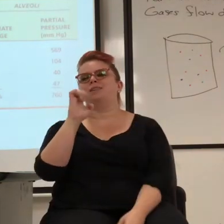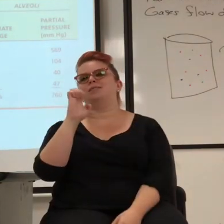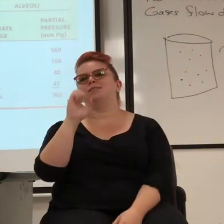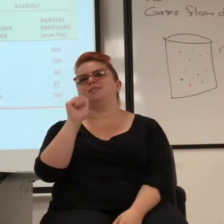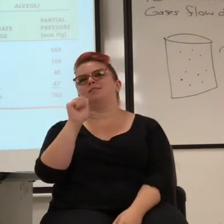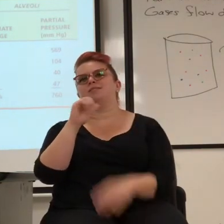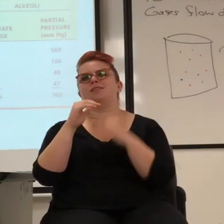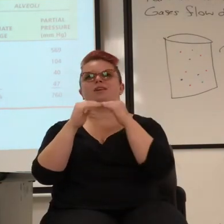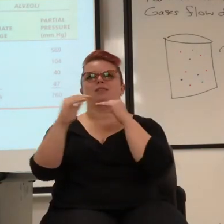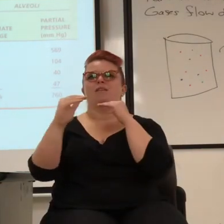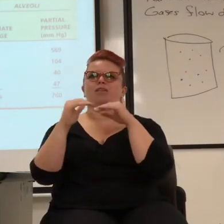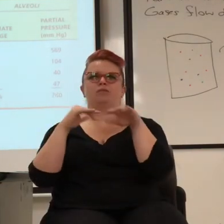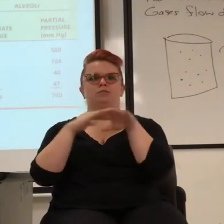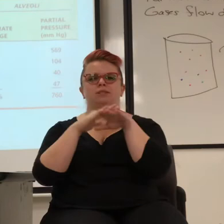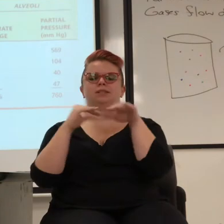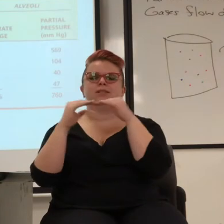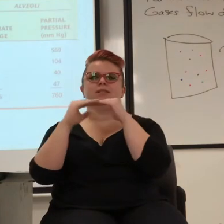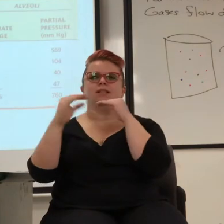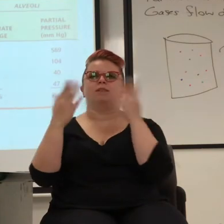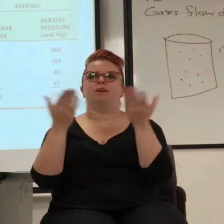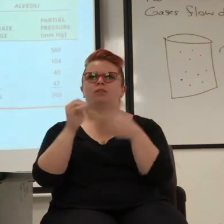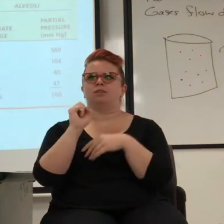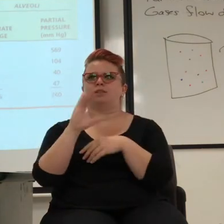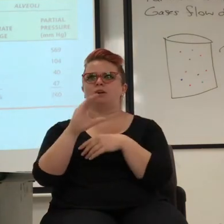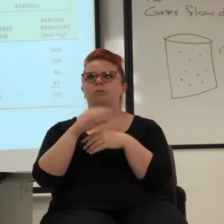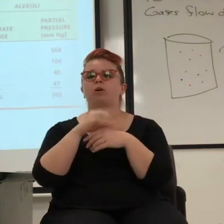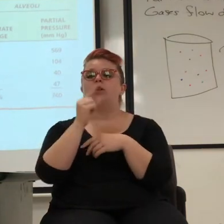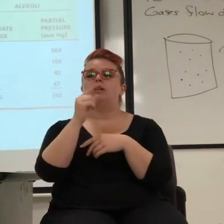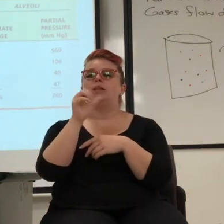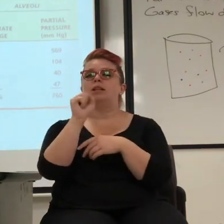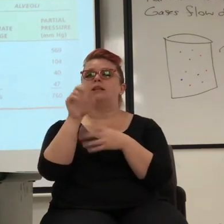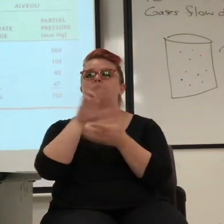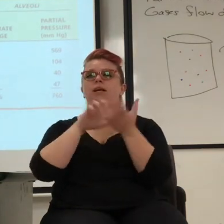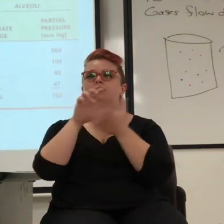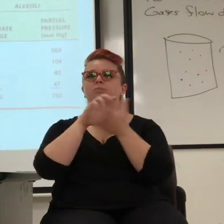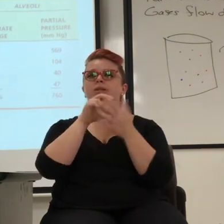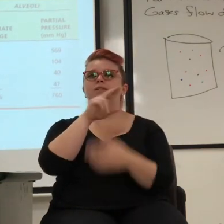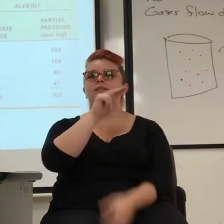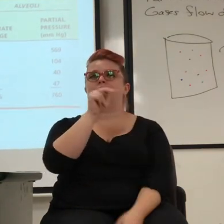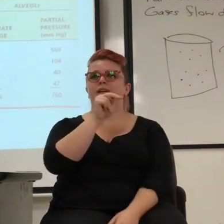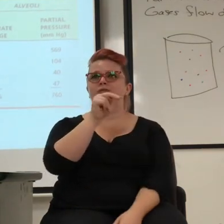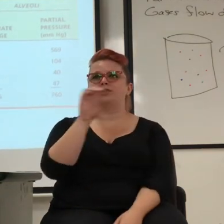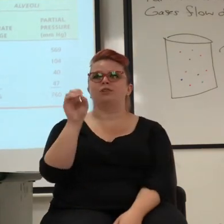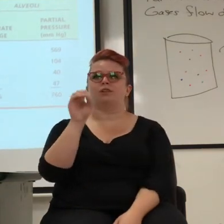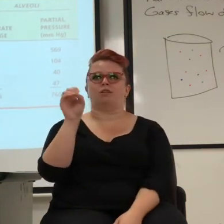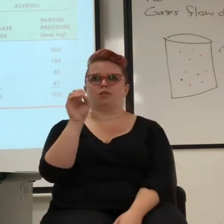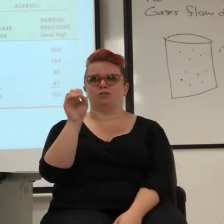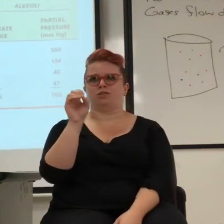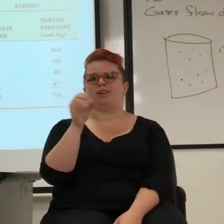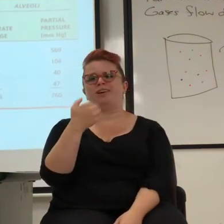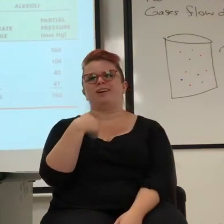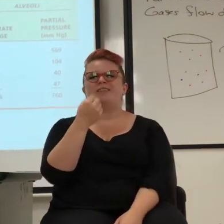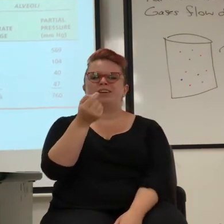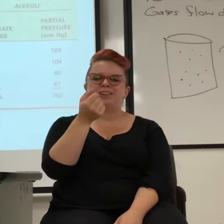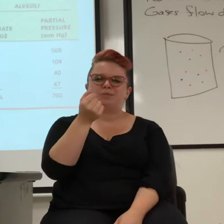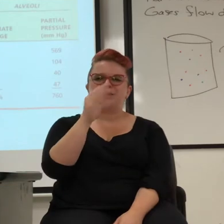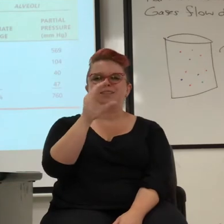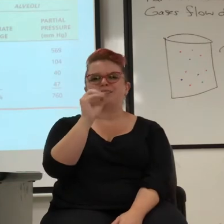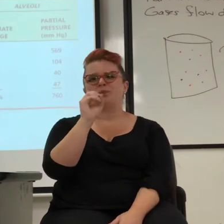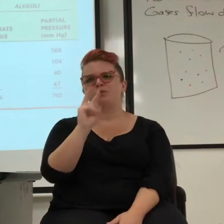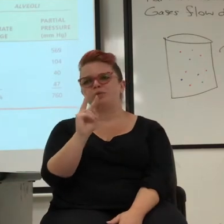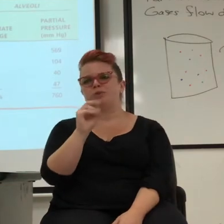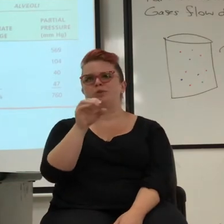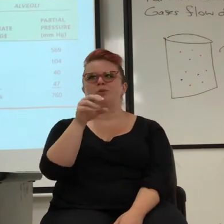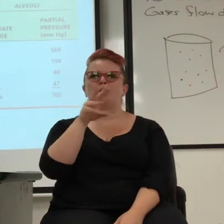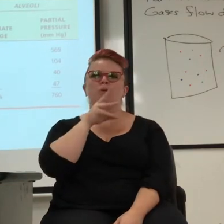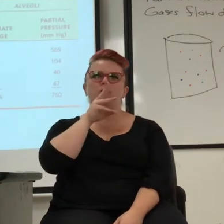gas mix. Basically, nitrogen, oxygen. You have a marginal amount of CO2, water vapor. Let's ignore that. Just